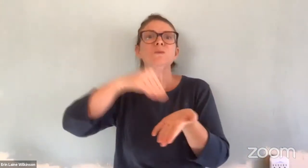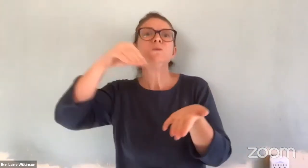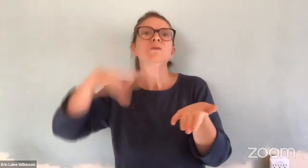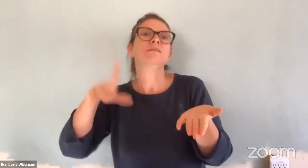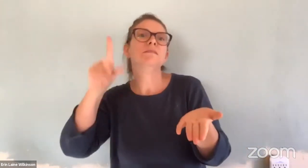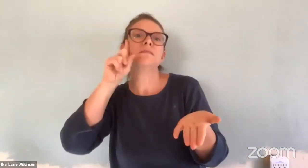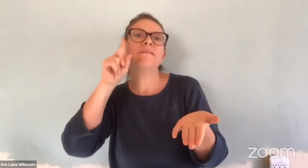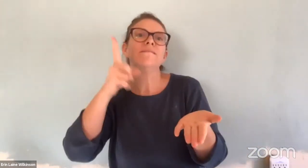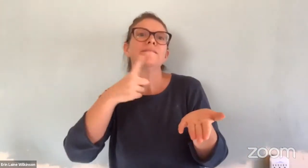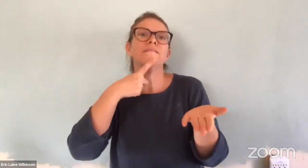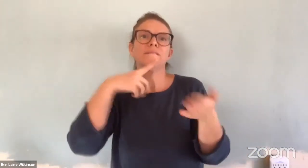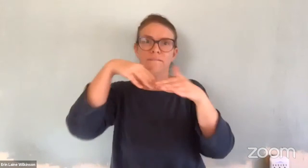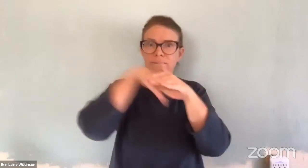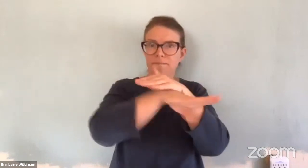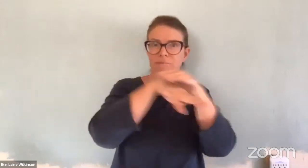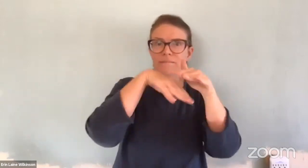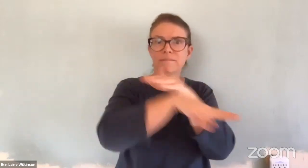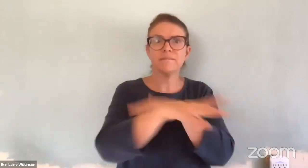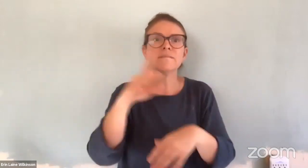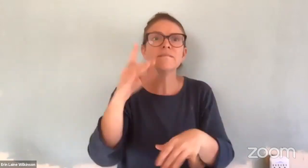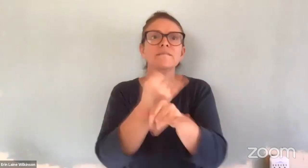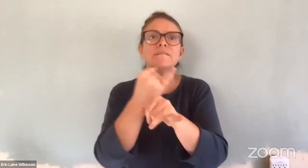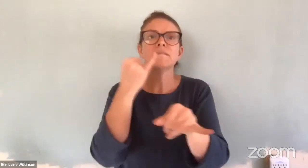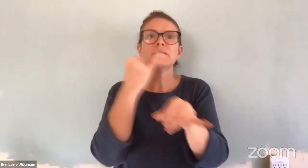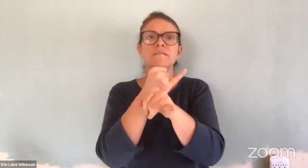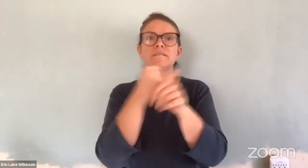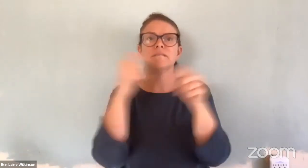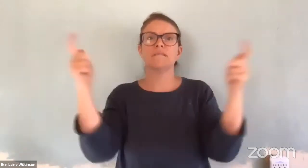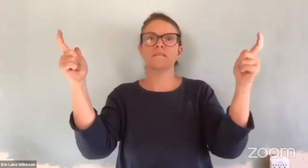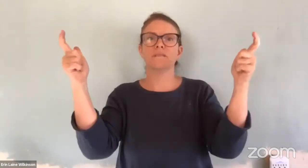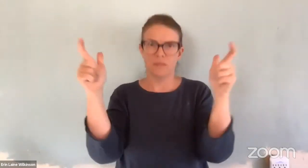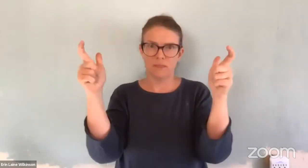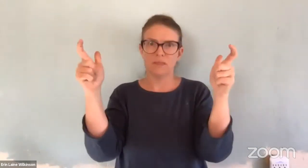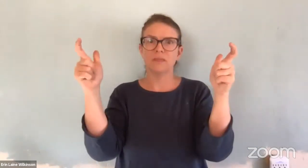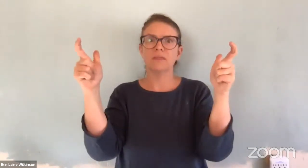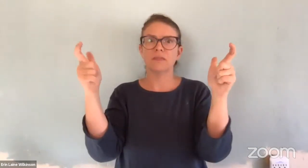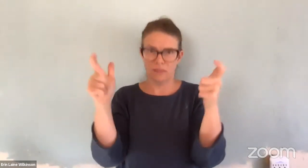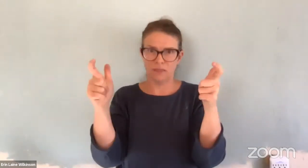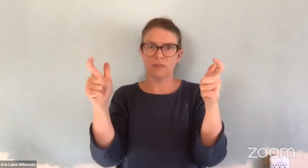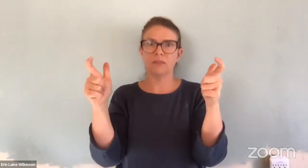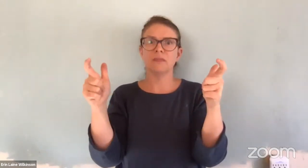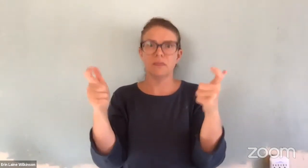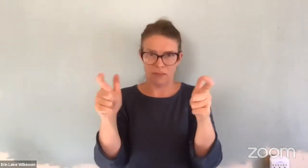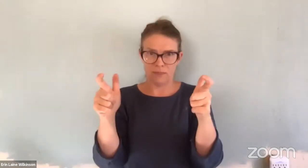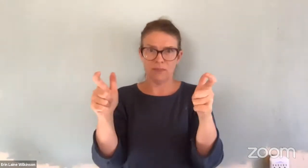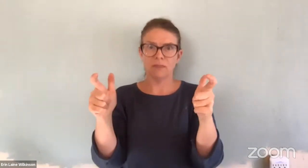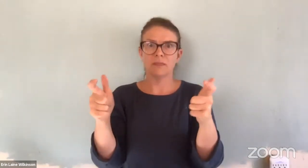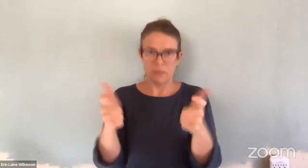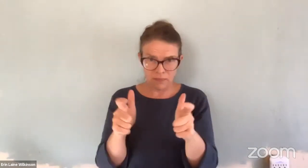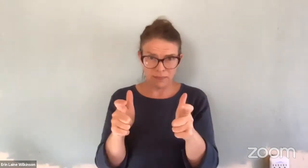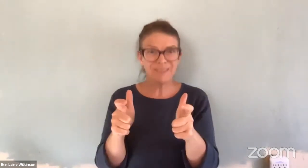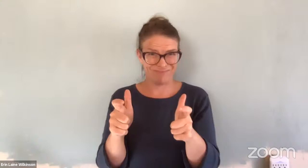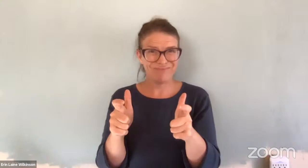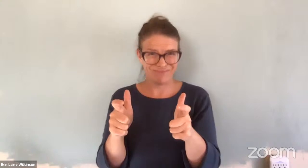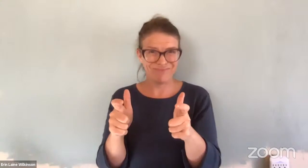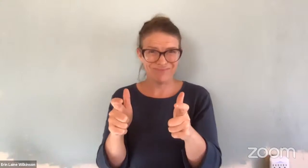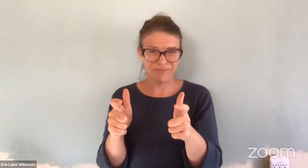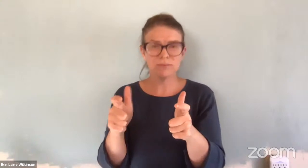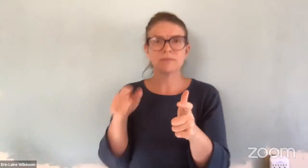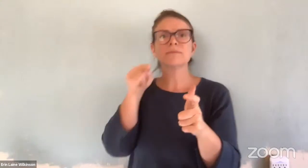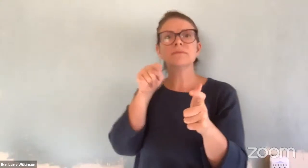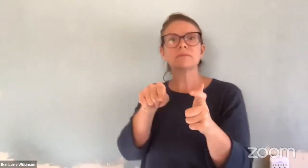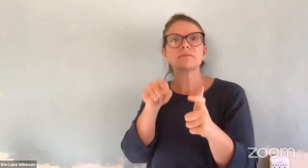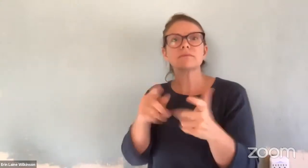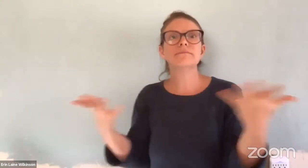what I've heard from Australia, is that deaf students who would have been going to schools for the deaf are less and